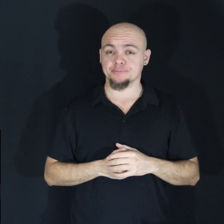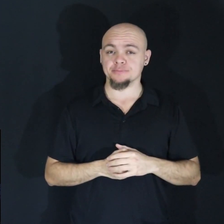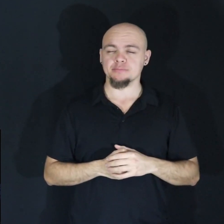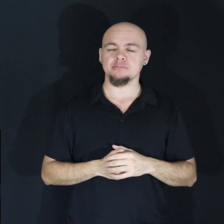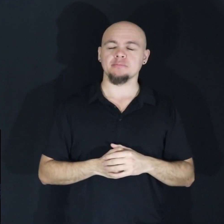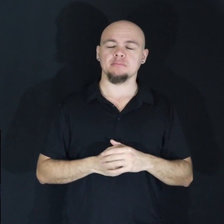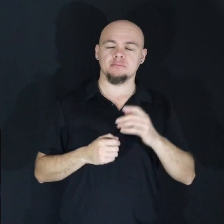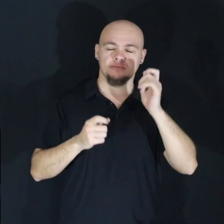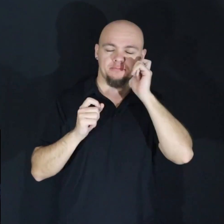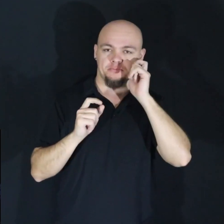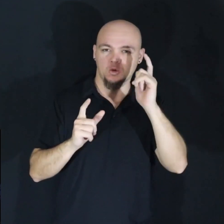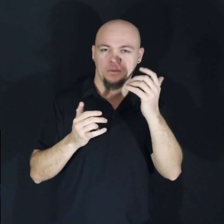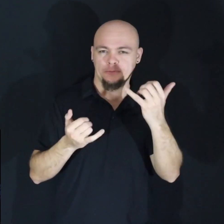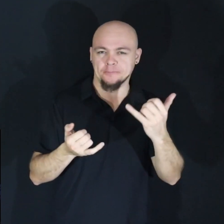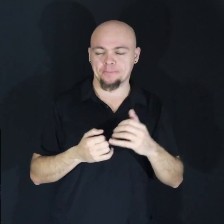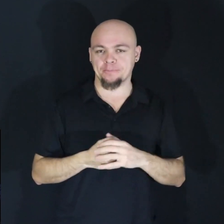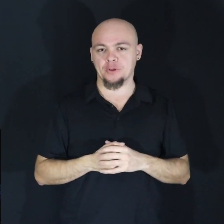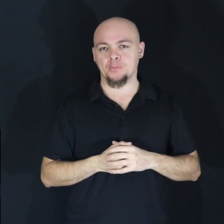Open your eyes.